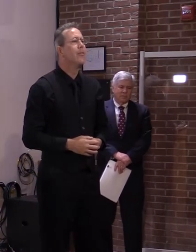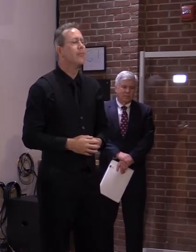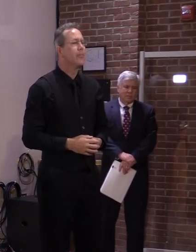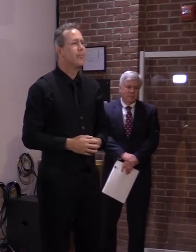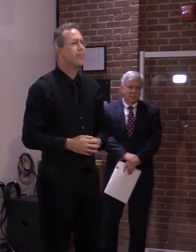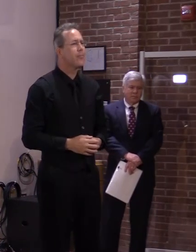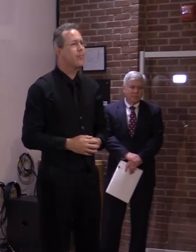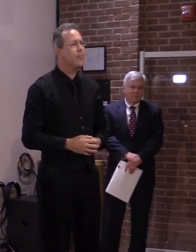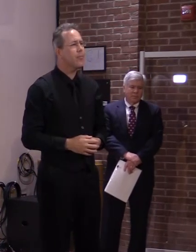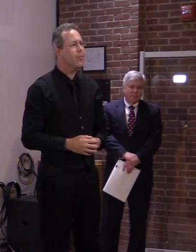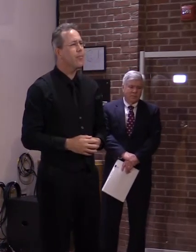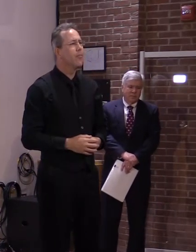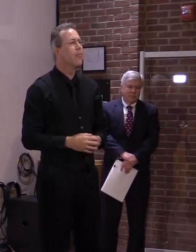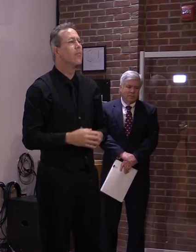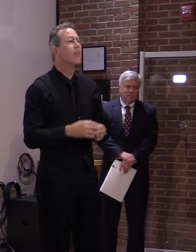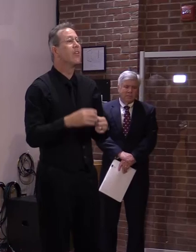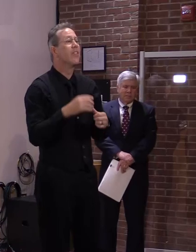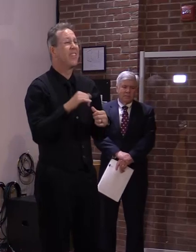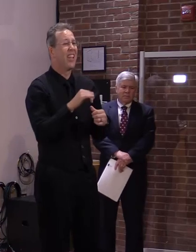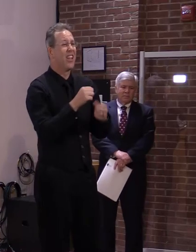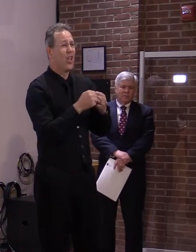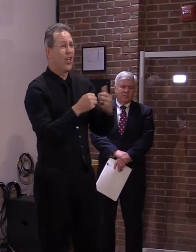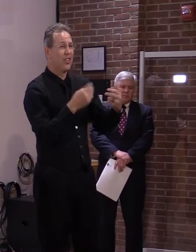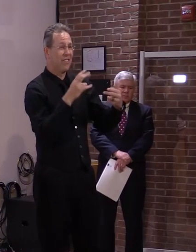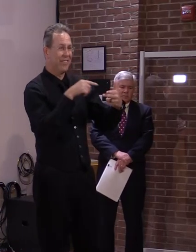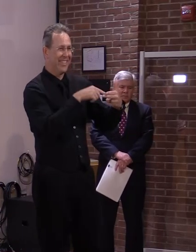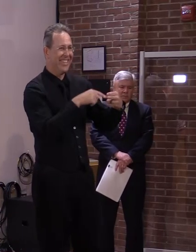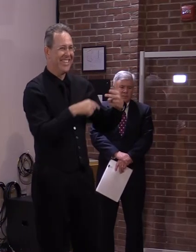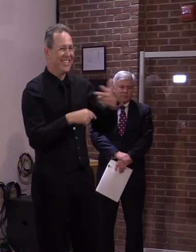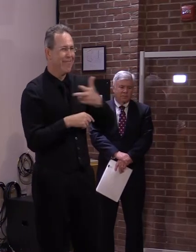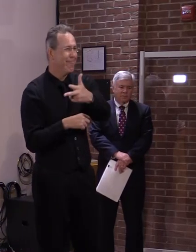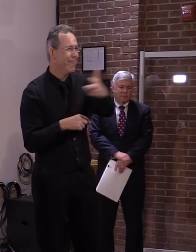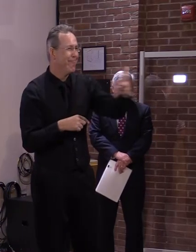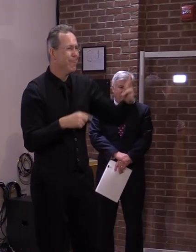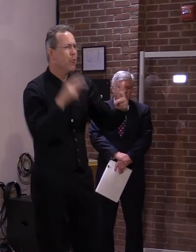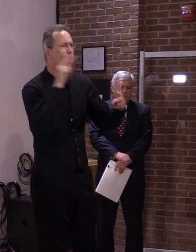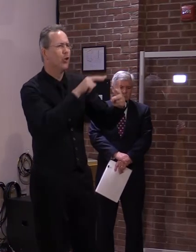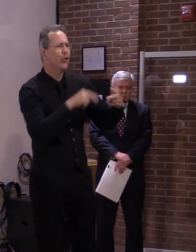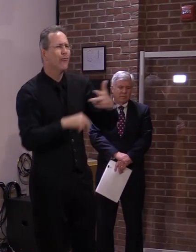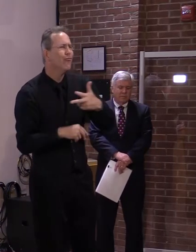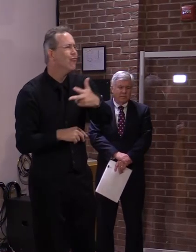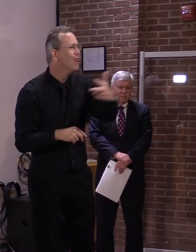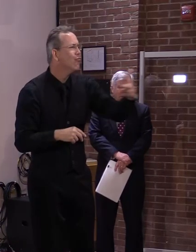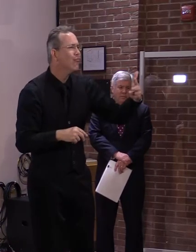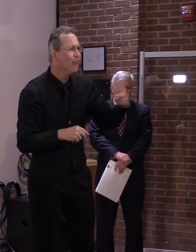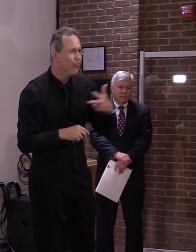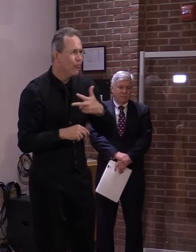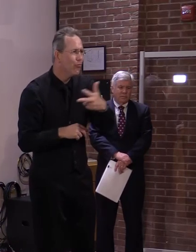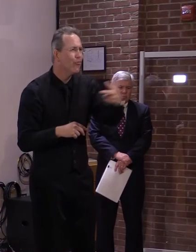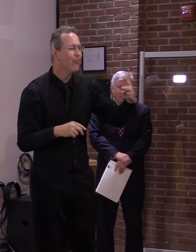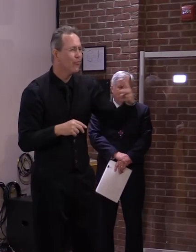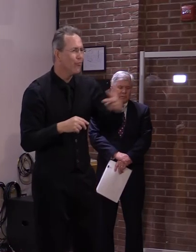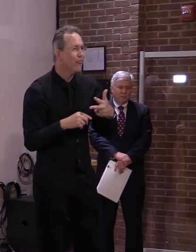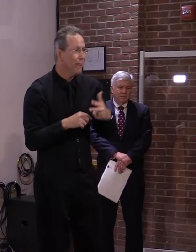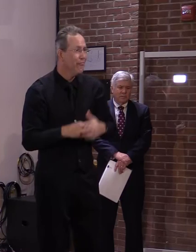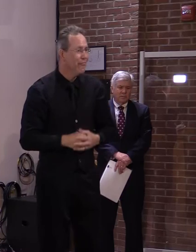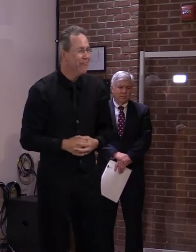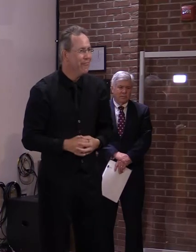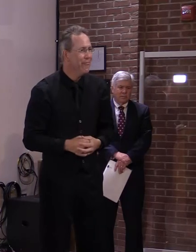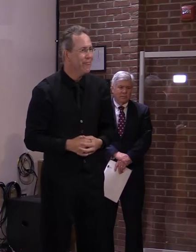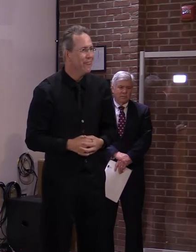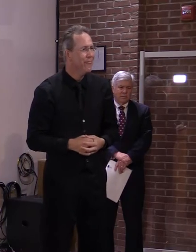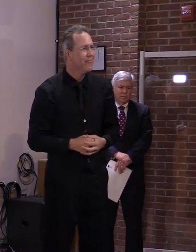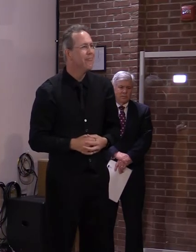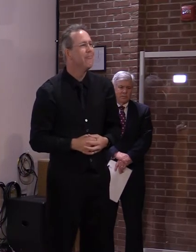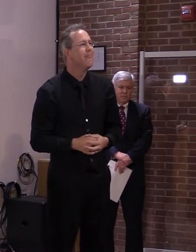17 car out of Roush Racing, driven by Chris Boucher. Now, I know this means